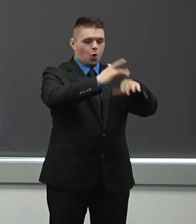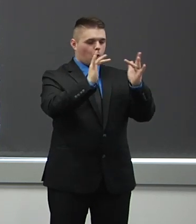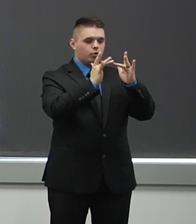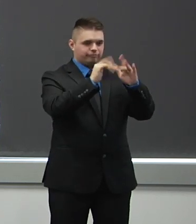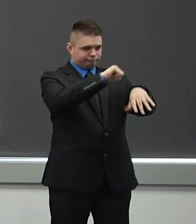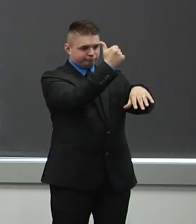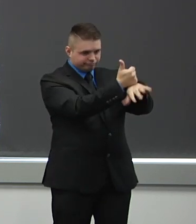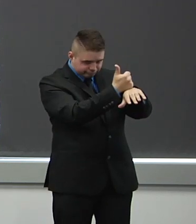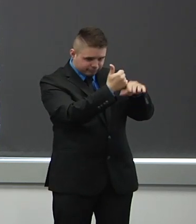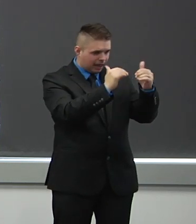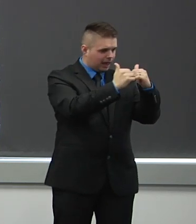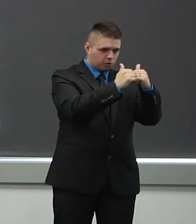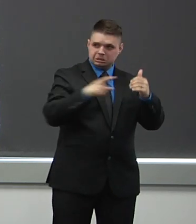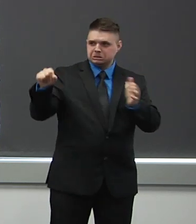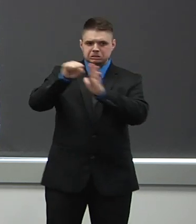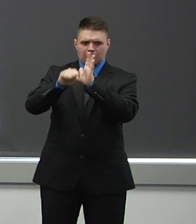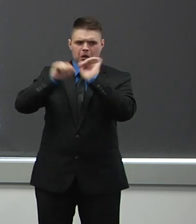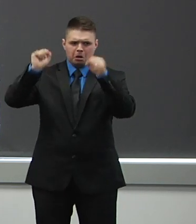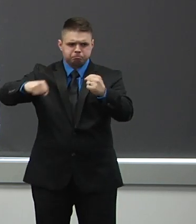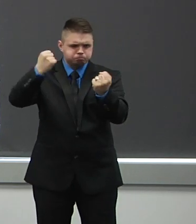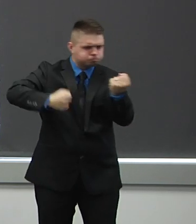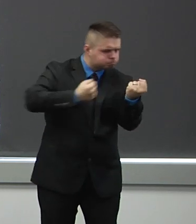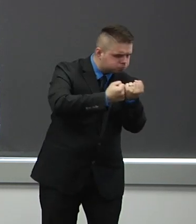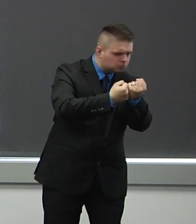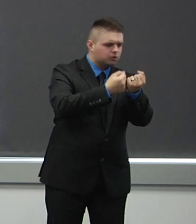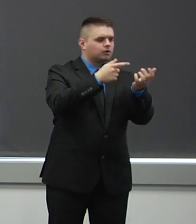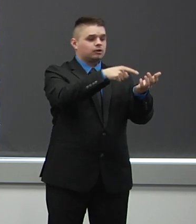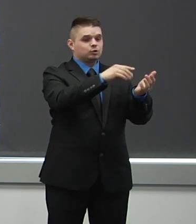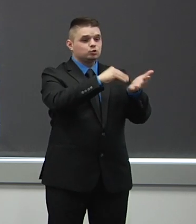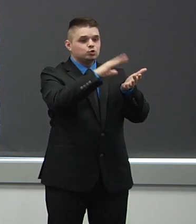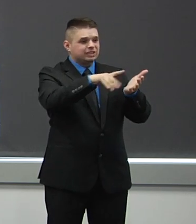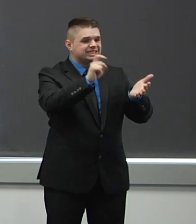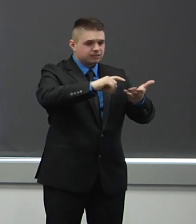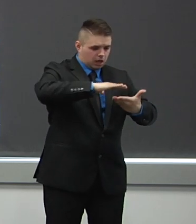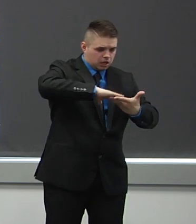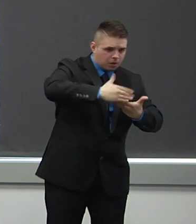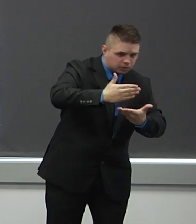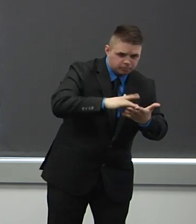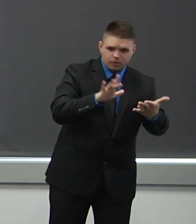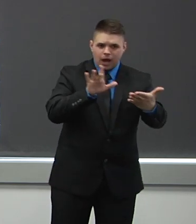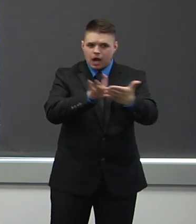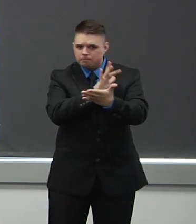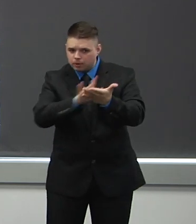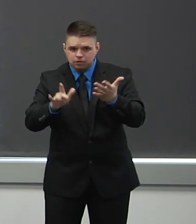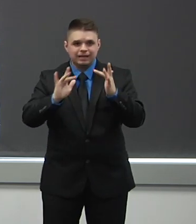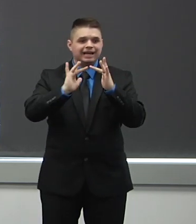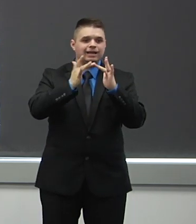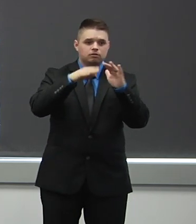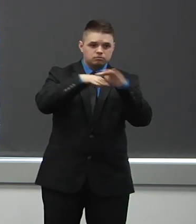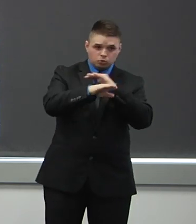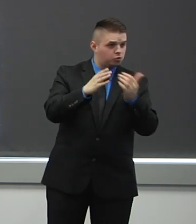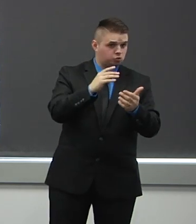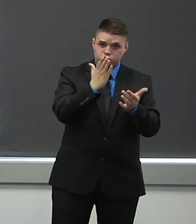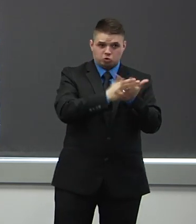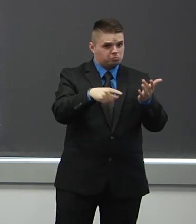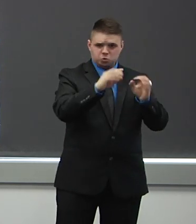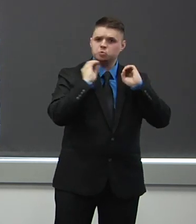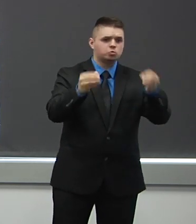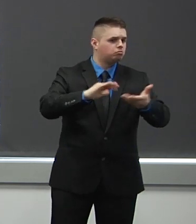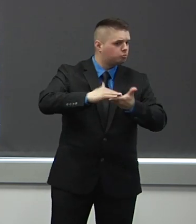supporting schools and students that need devices, that need internet access? Yeah, that's a great question. So this is a question